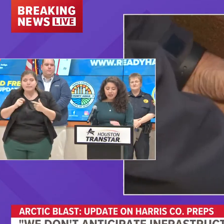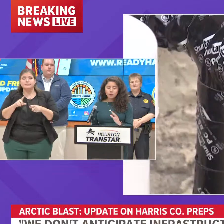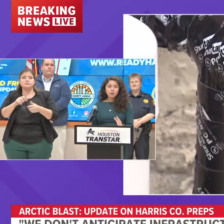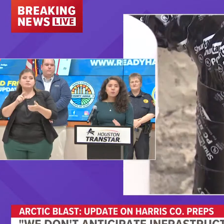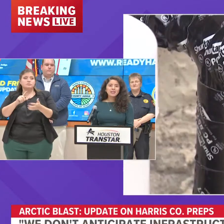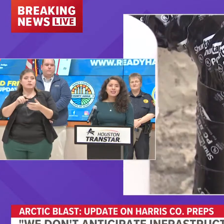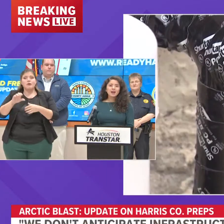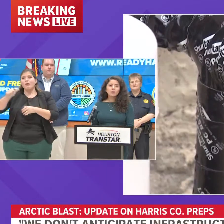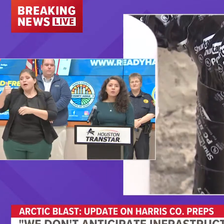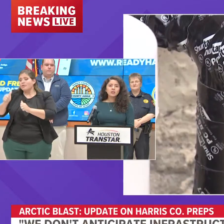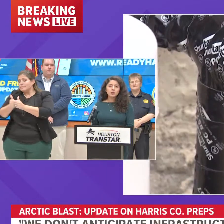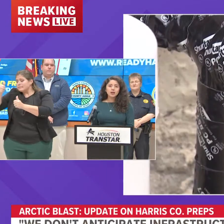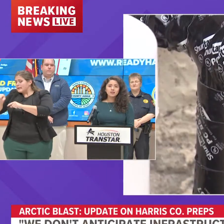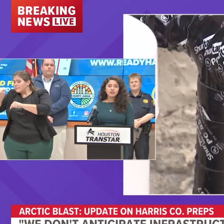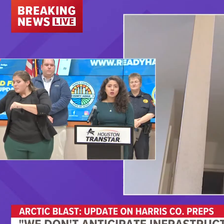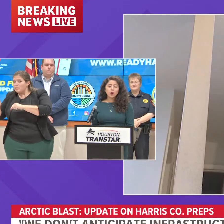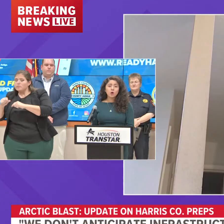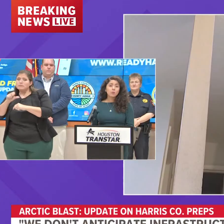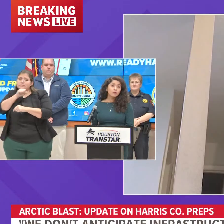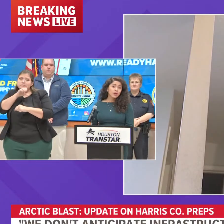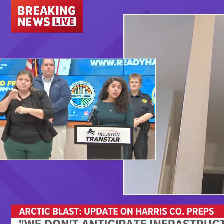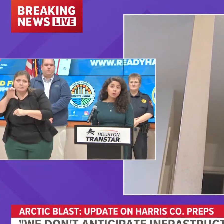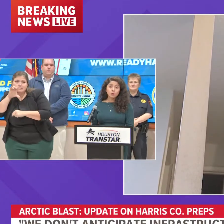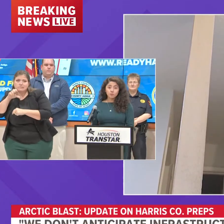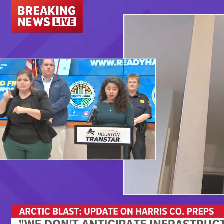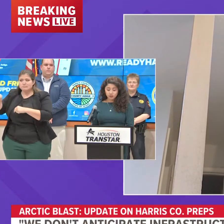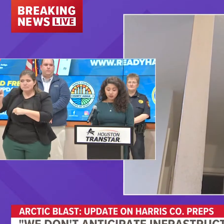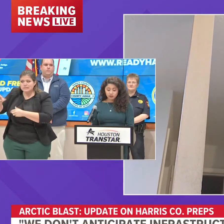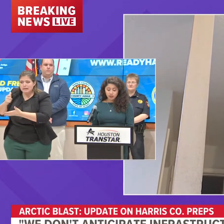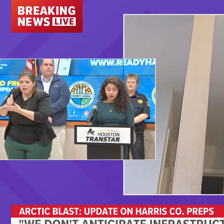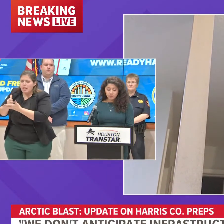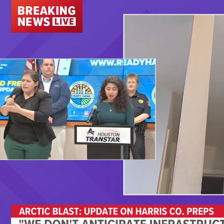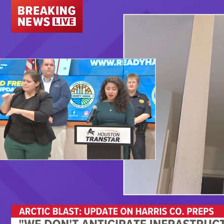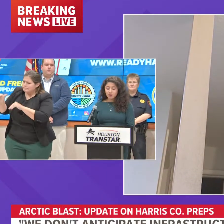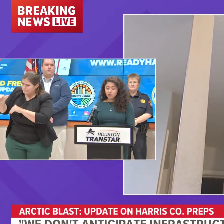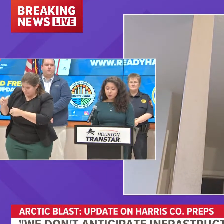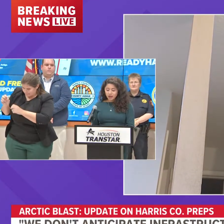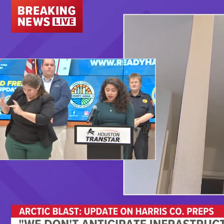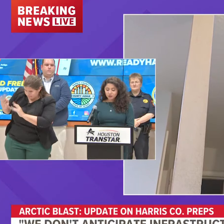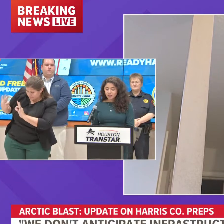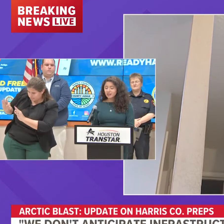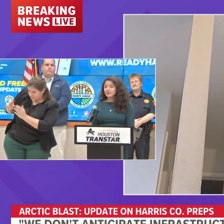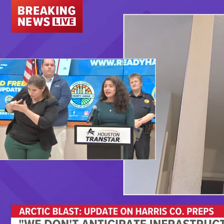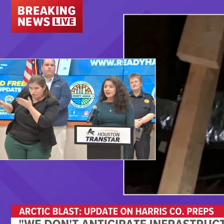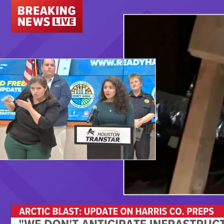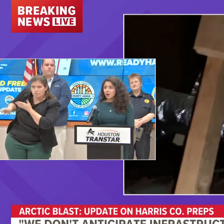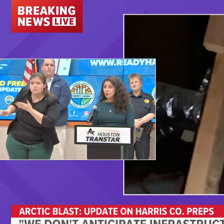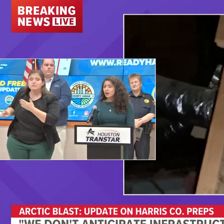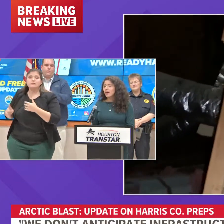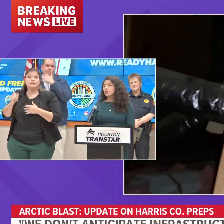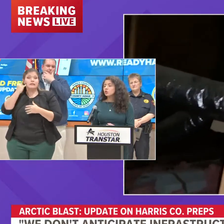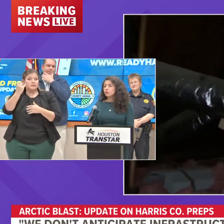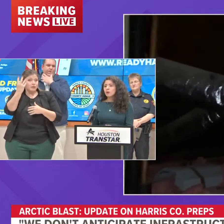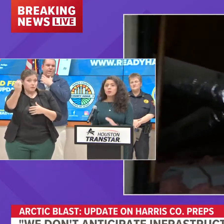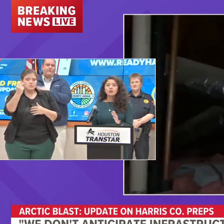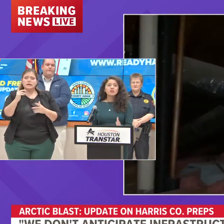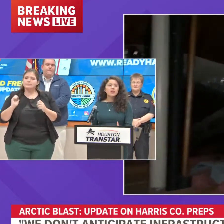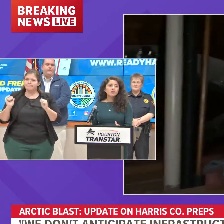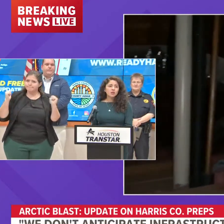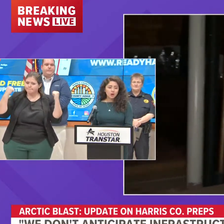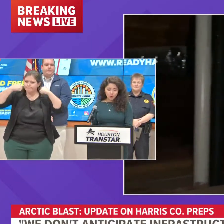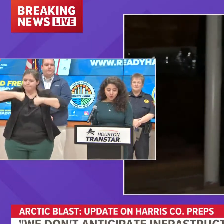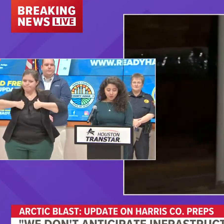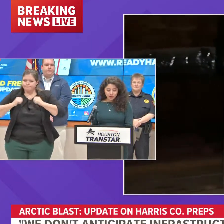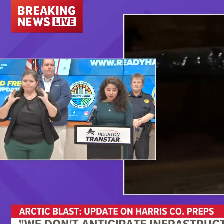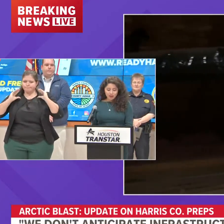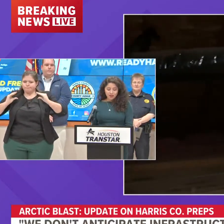that you know, anyone who might need help winterizing their home or finding a warm place to stay. If you head outside, layer up, and just remember you're